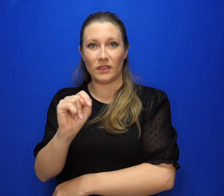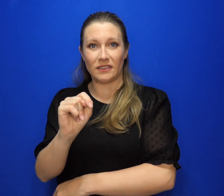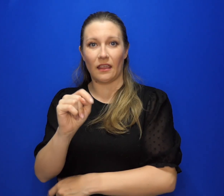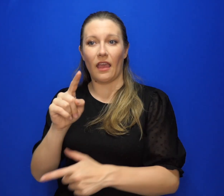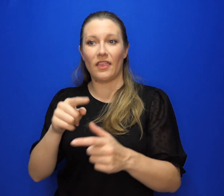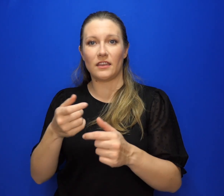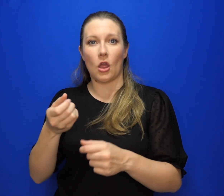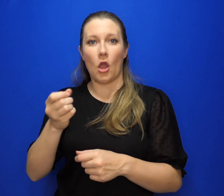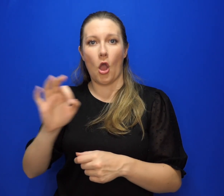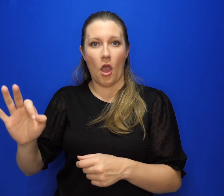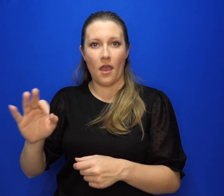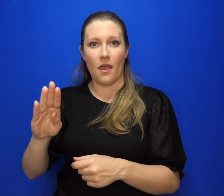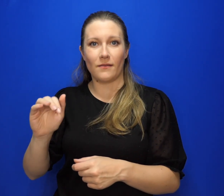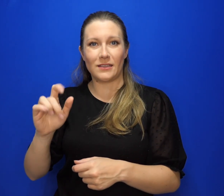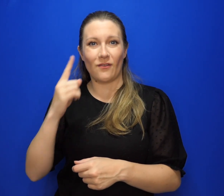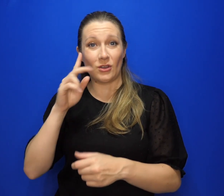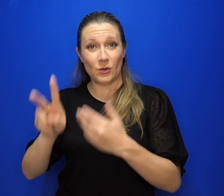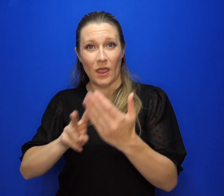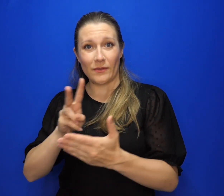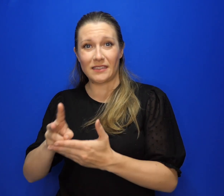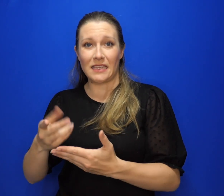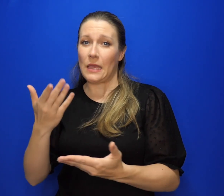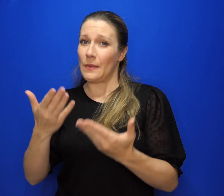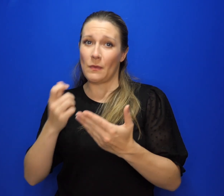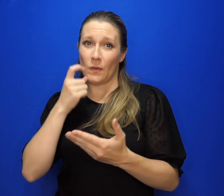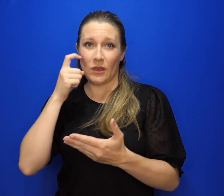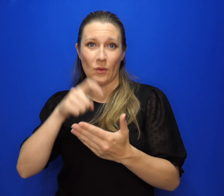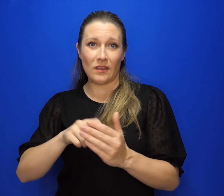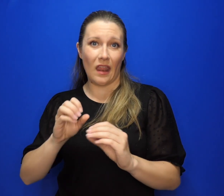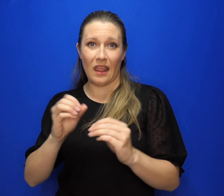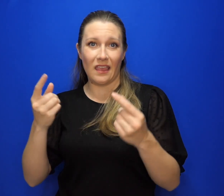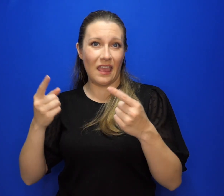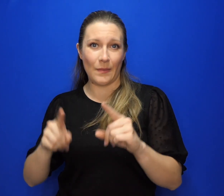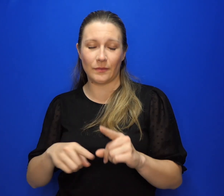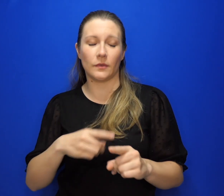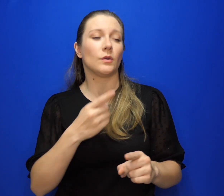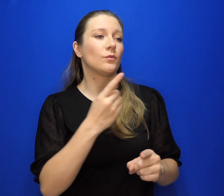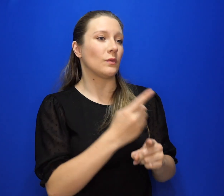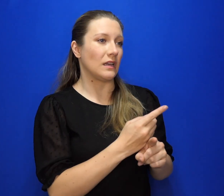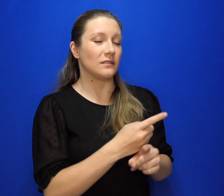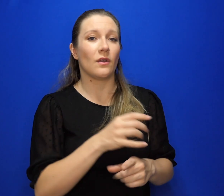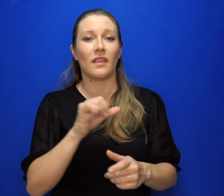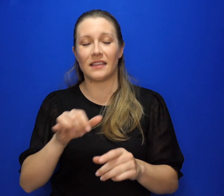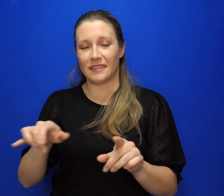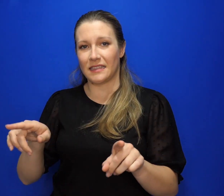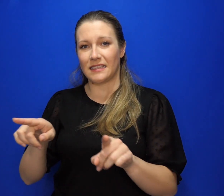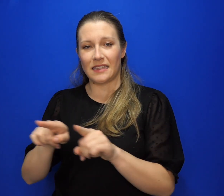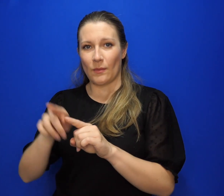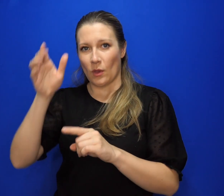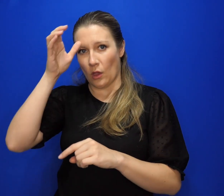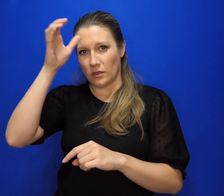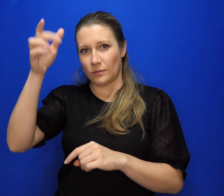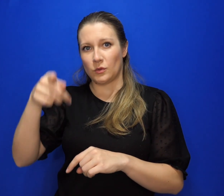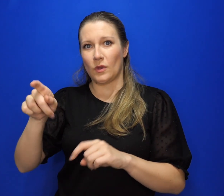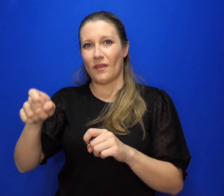hours, it's very possible you wouldn't notice anything happen. Right. Like, so those are those kind of ideas that you need to apply in